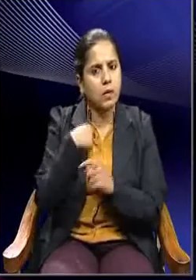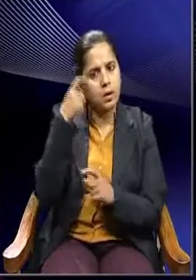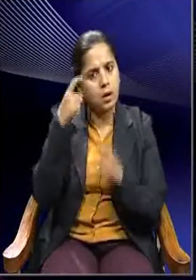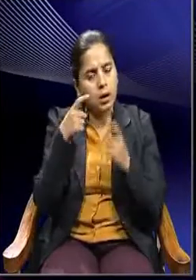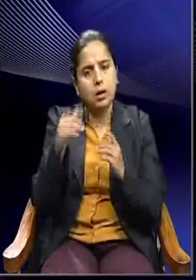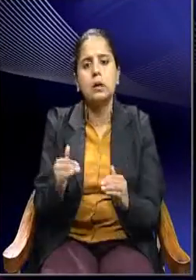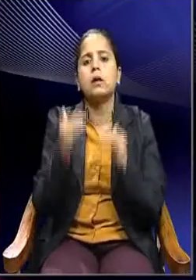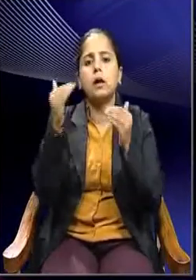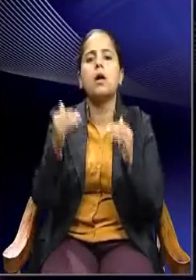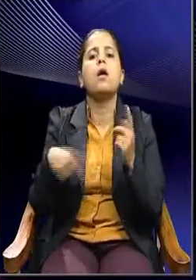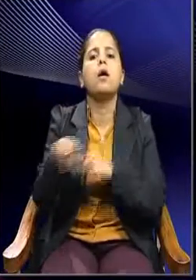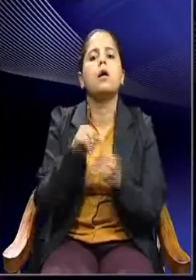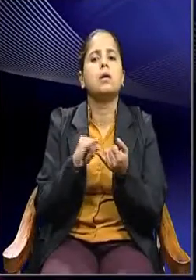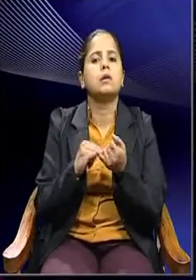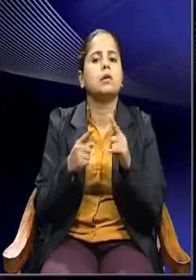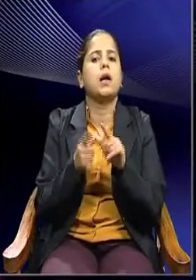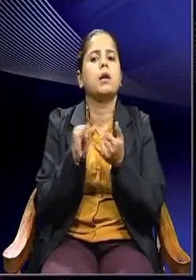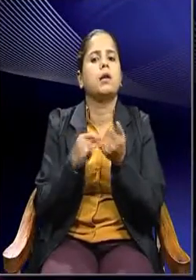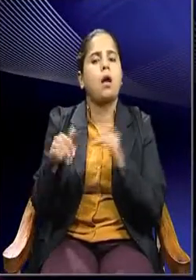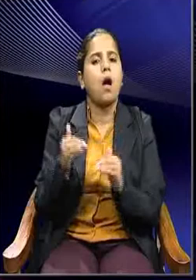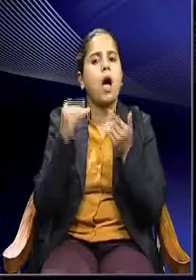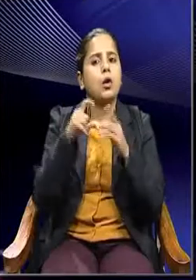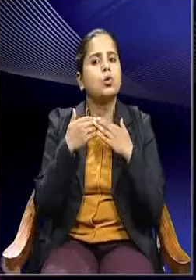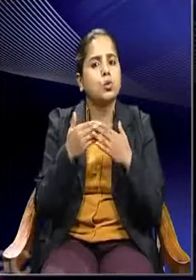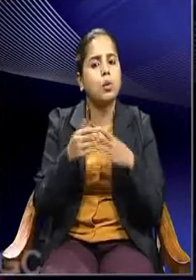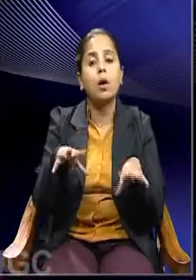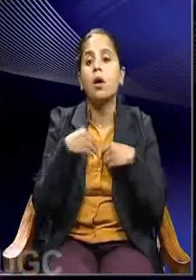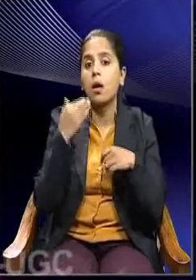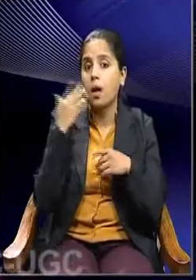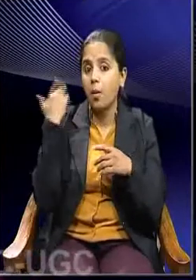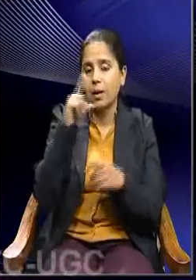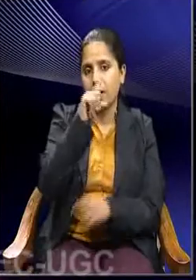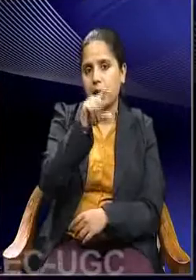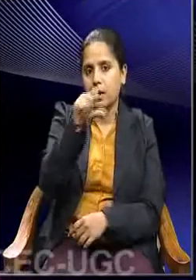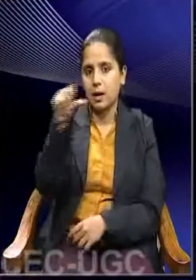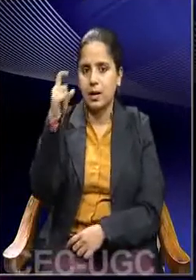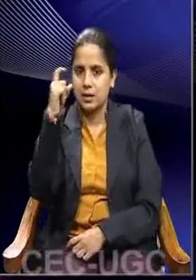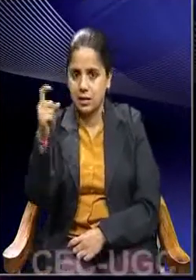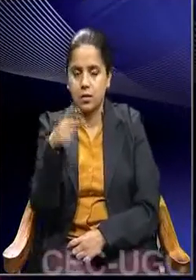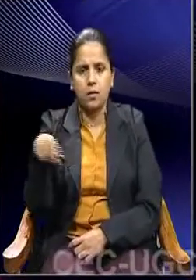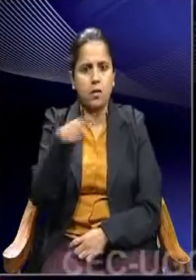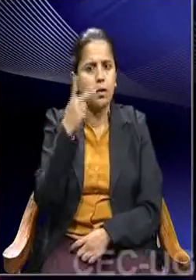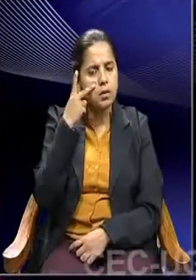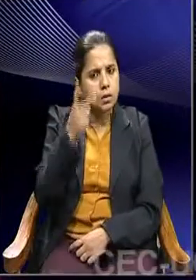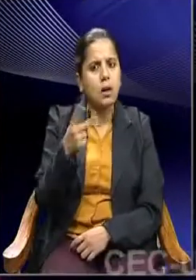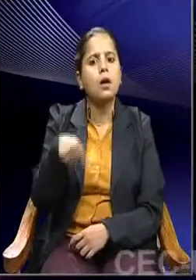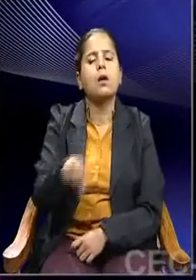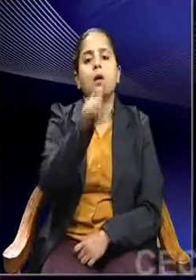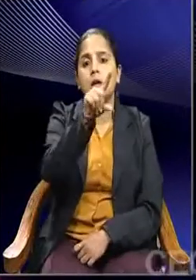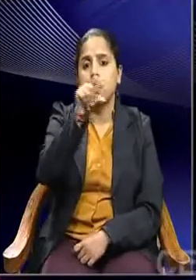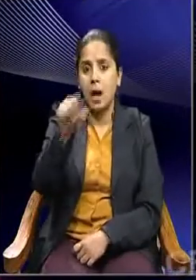of higher education teaching personnel, which was adopted in 1997. This complements the